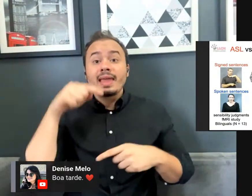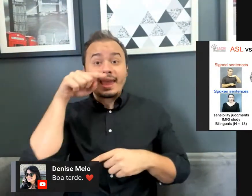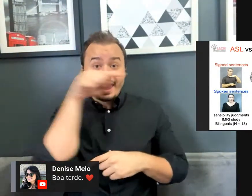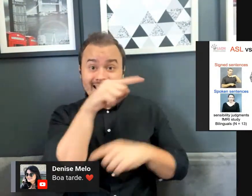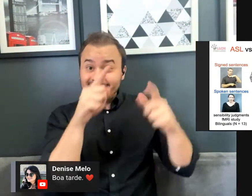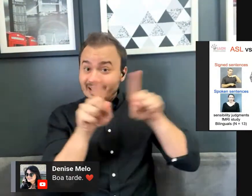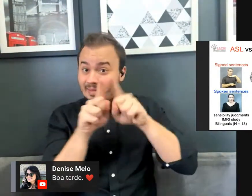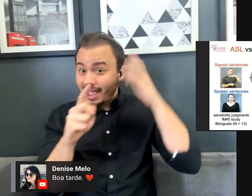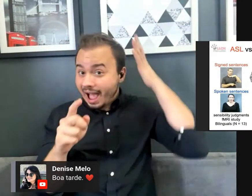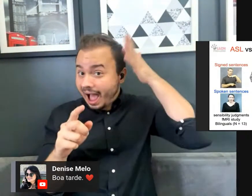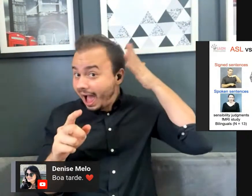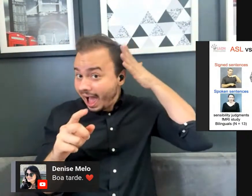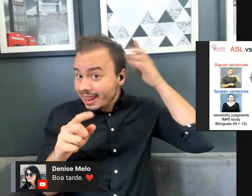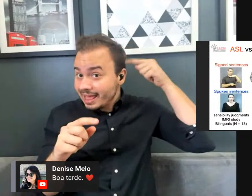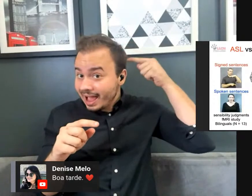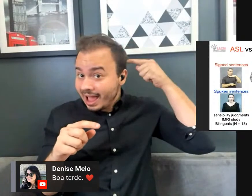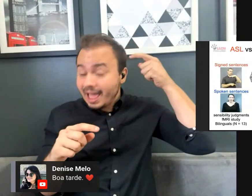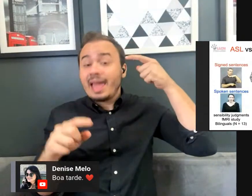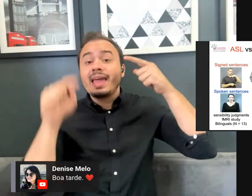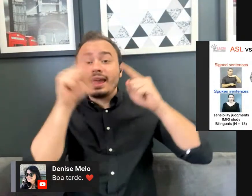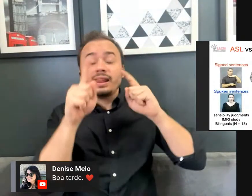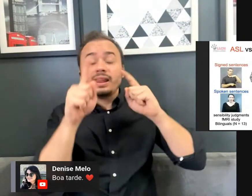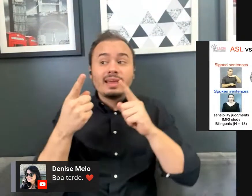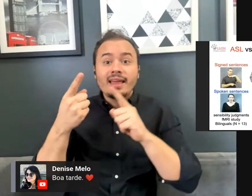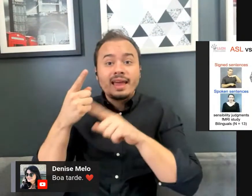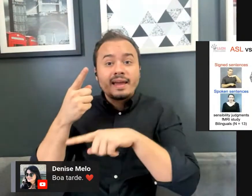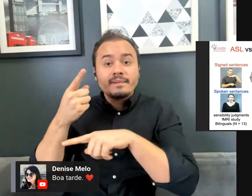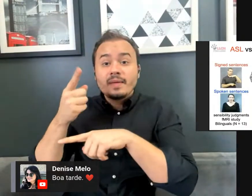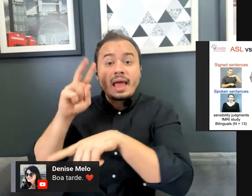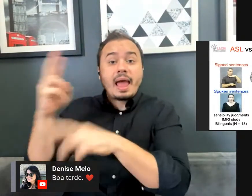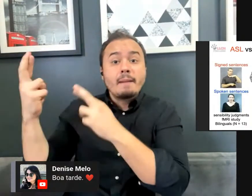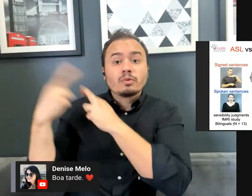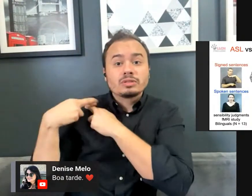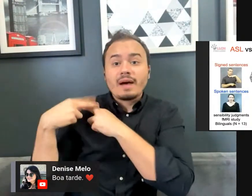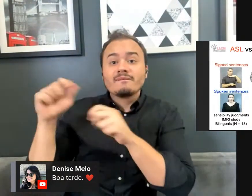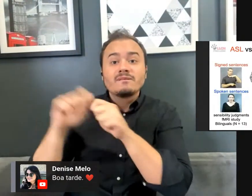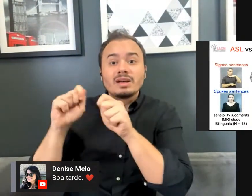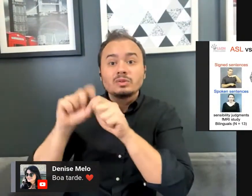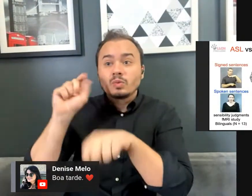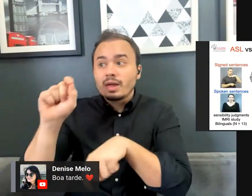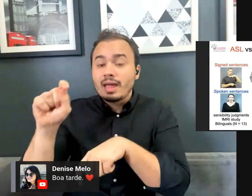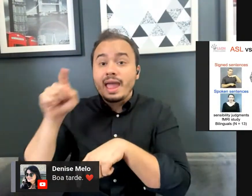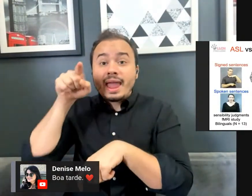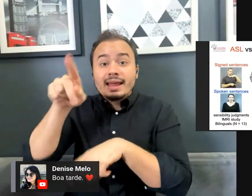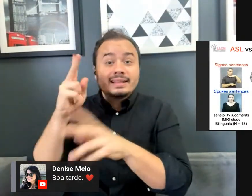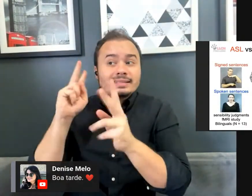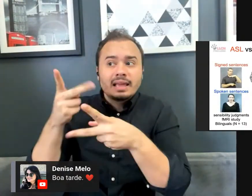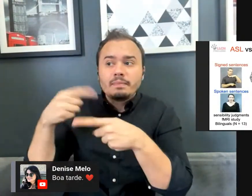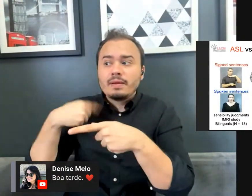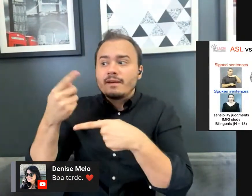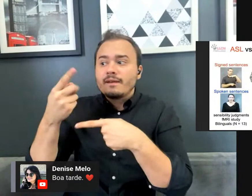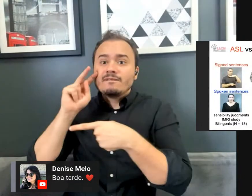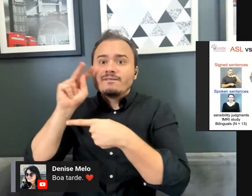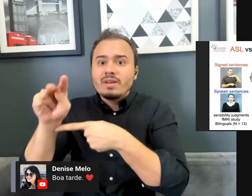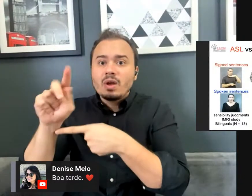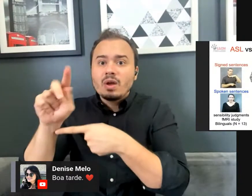upcoming actions. So the idea is that there's a predictive coding account of action